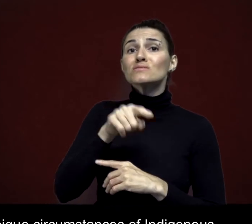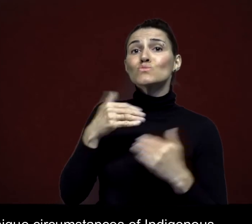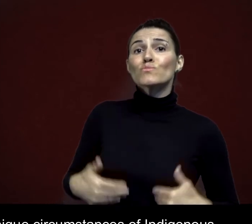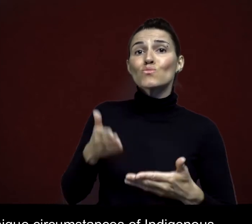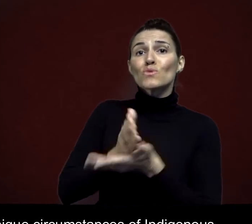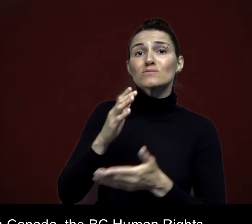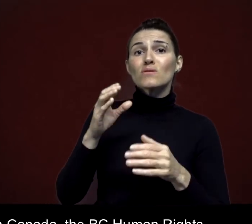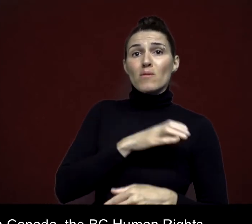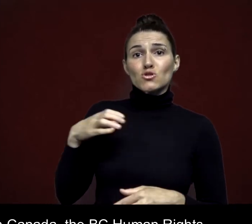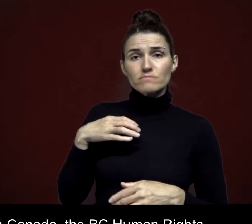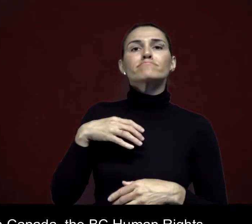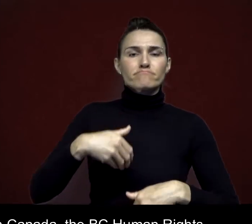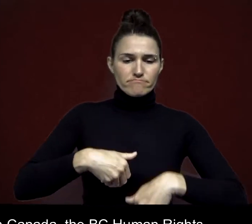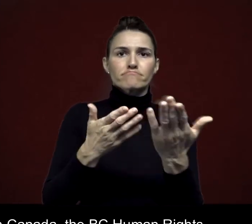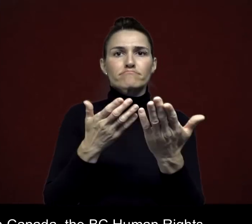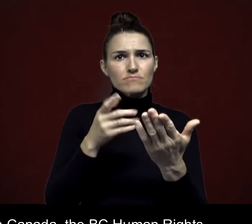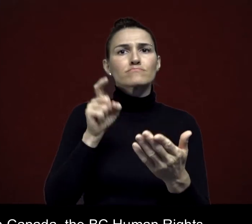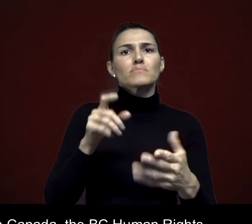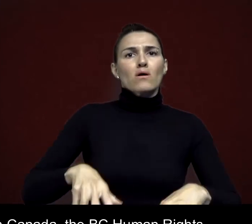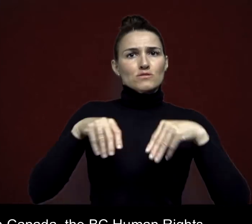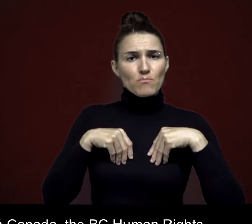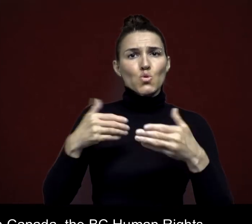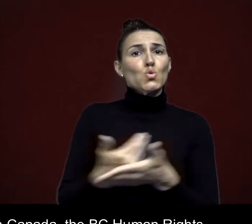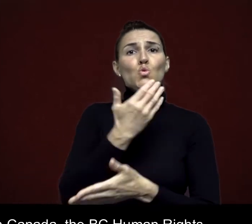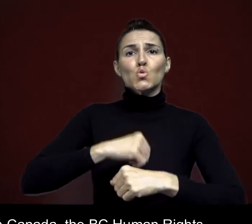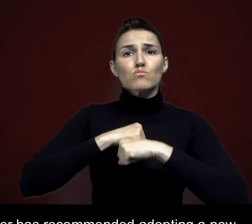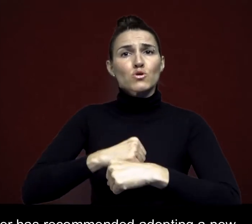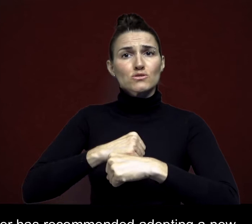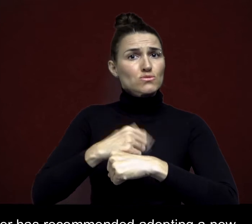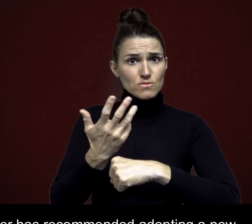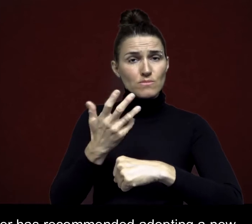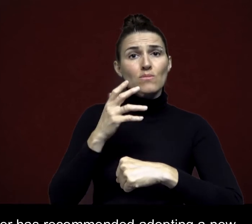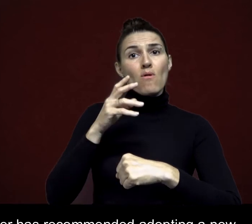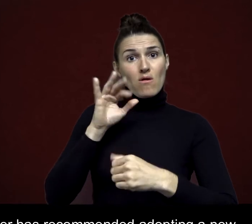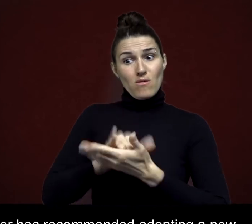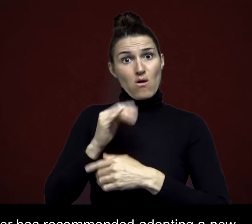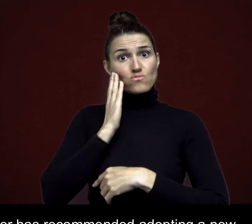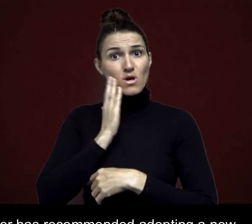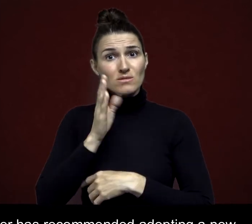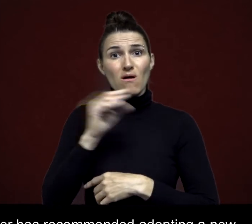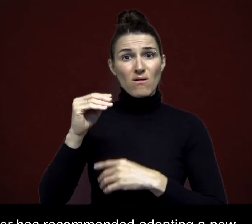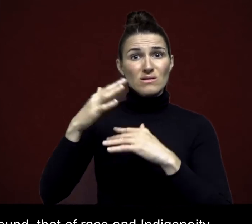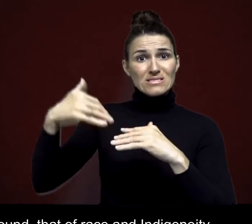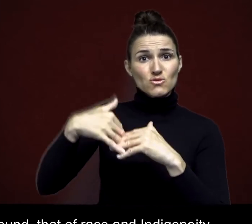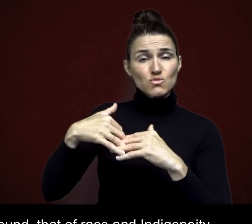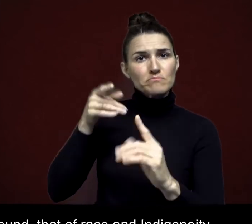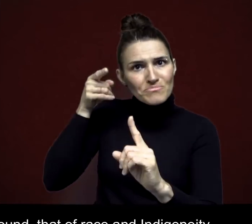of Indigenous individuals in Canada, the BC Human Rights Commissioner has recommended adopting a new protected ground,